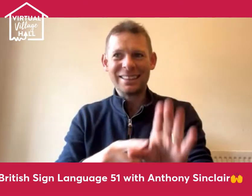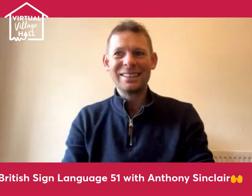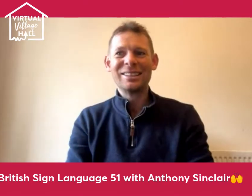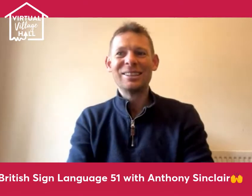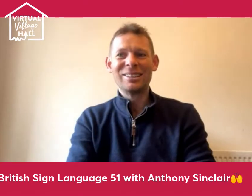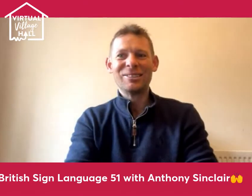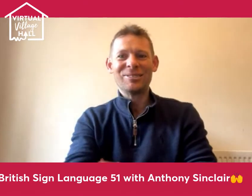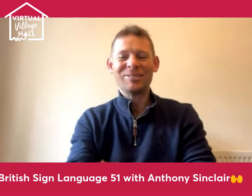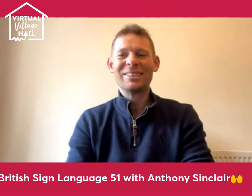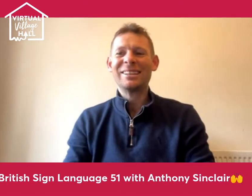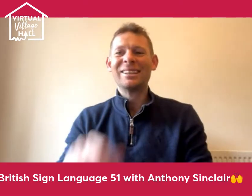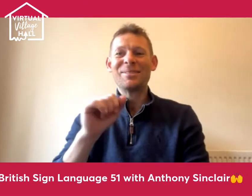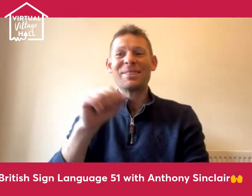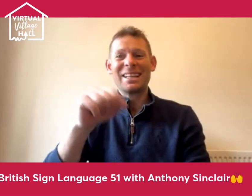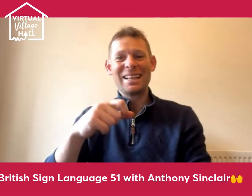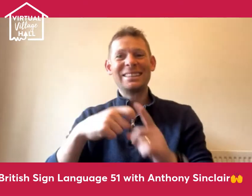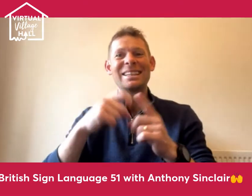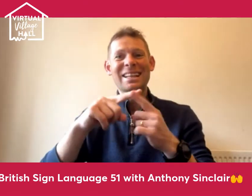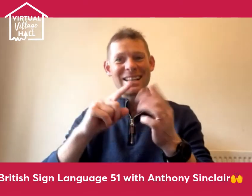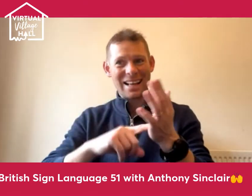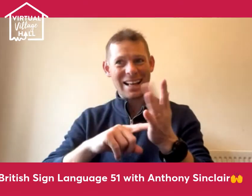And good morning, Katie, as well. You're very welcome.